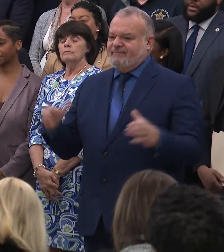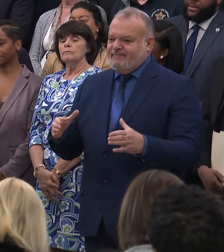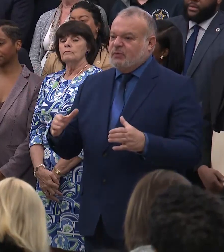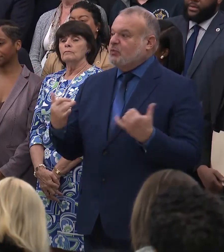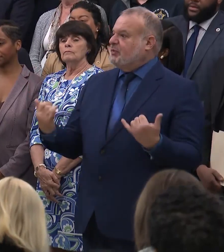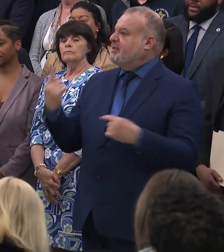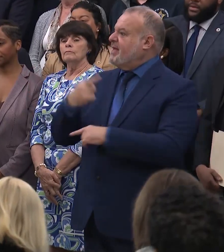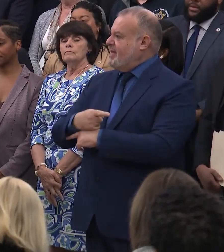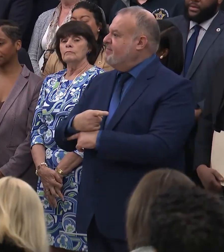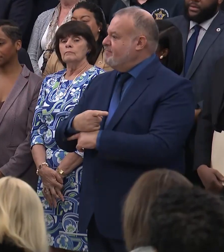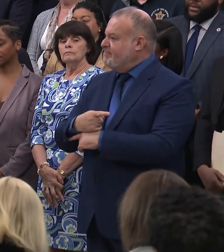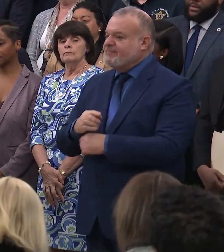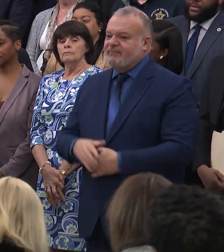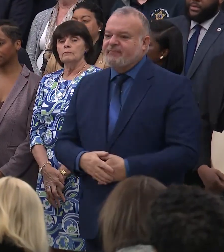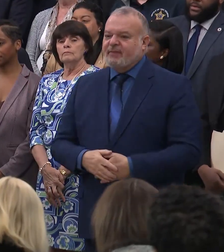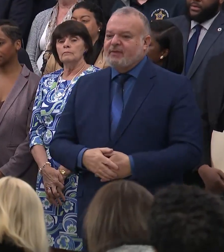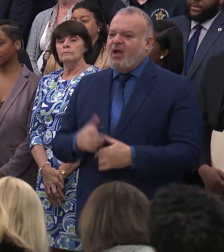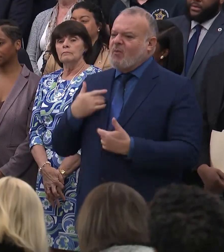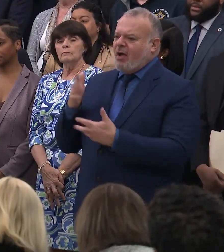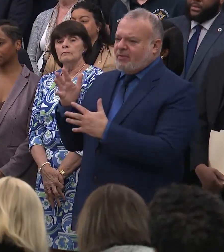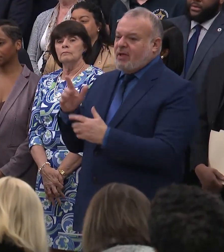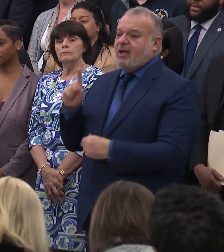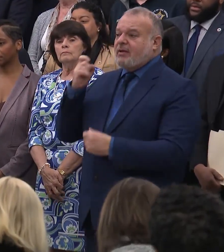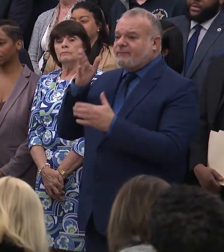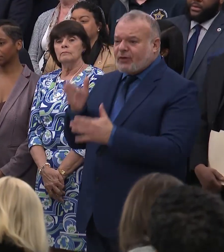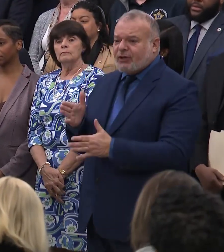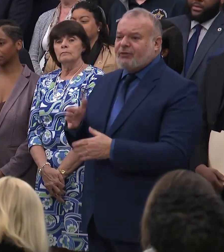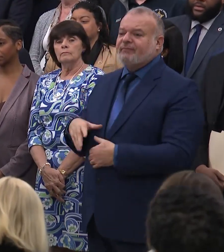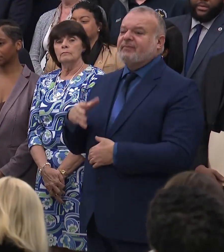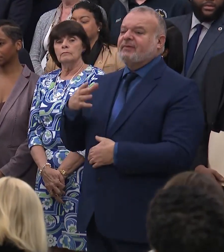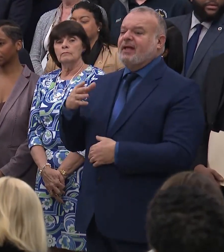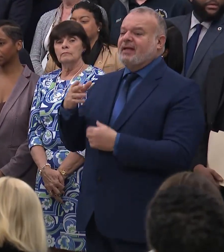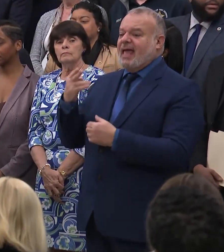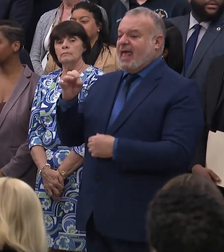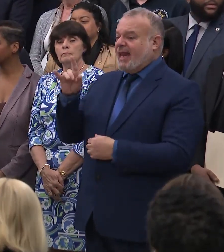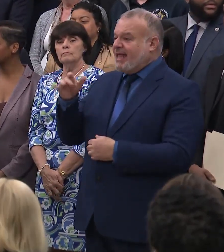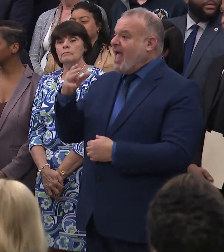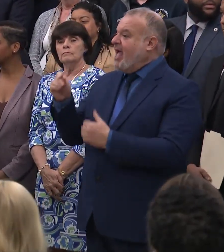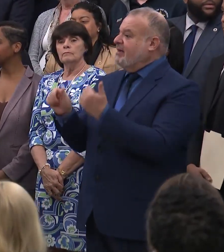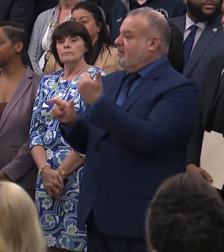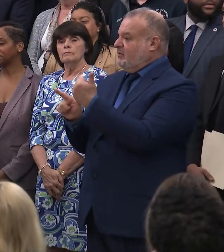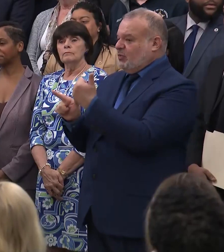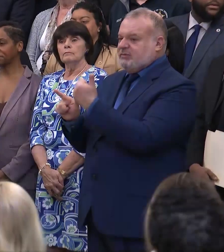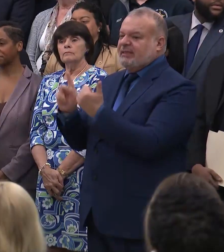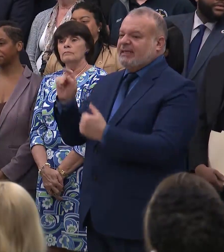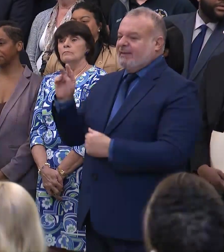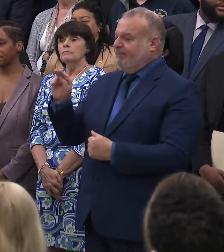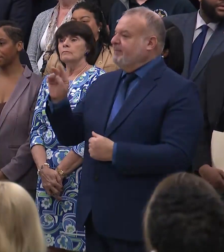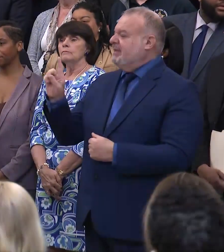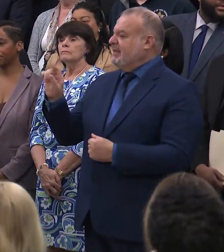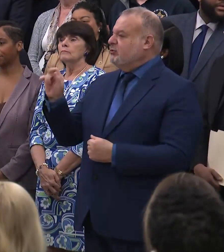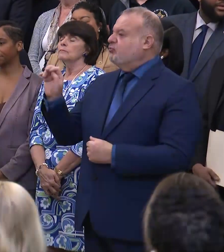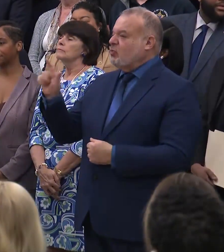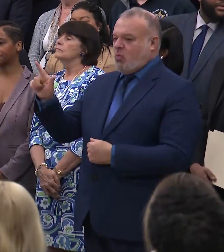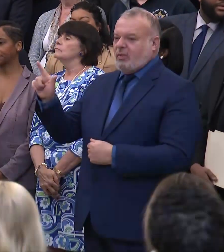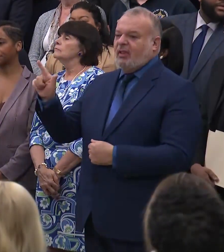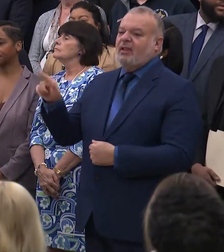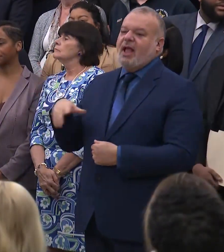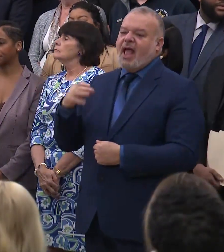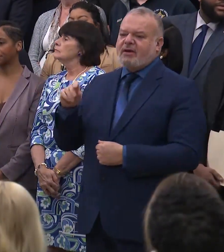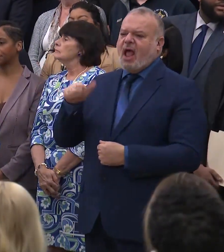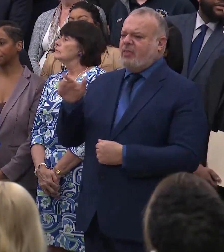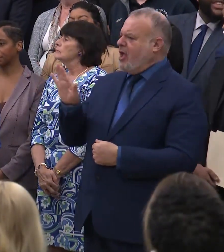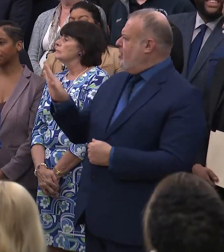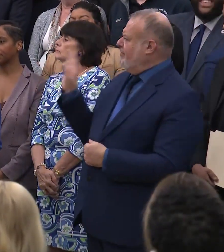to applaud Governor Healey, Lieutenant Governor Driscoll, and your administration for taking this